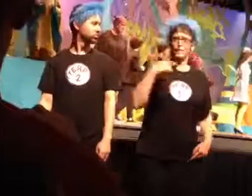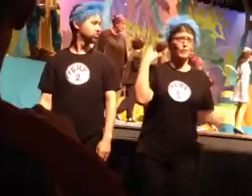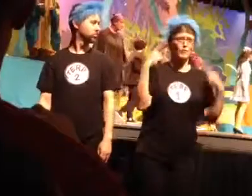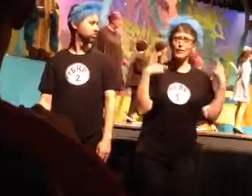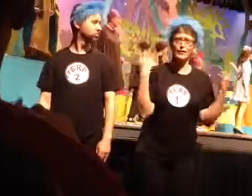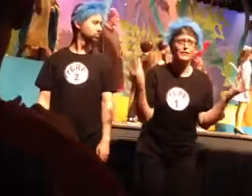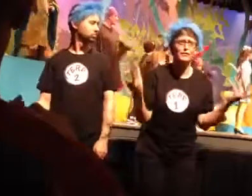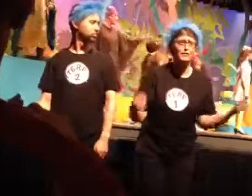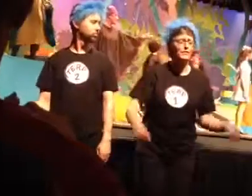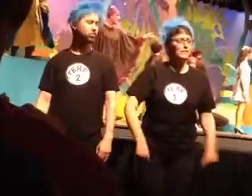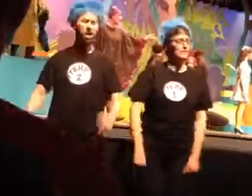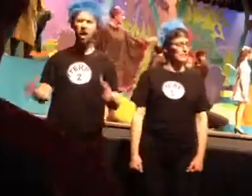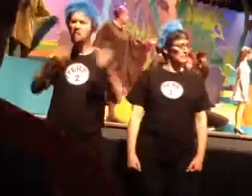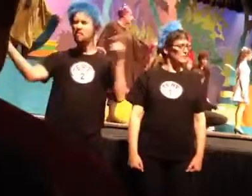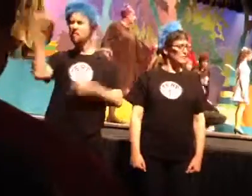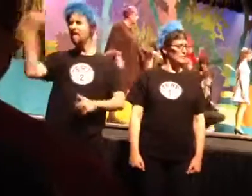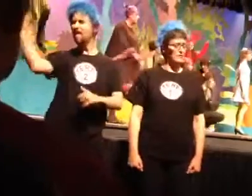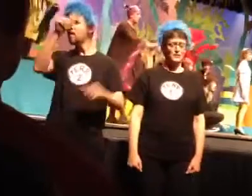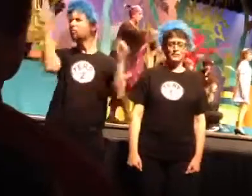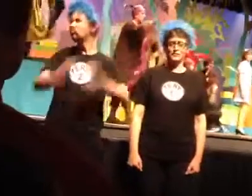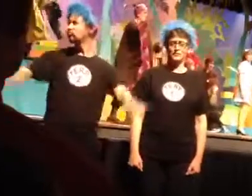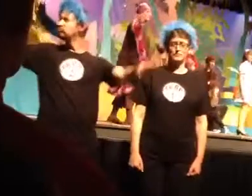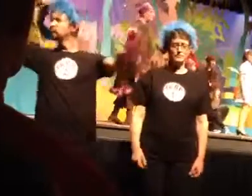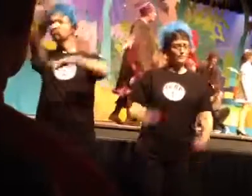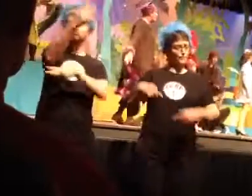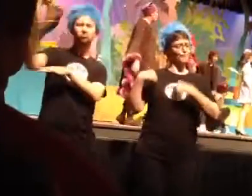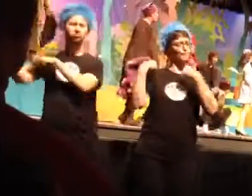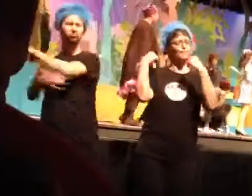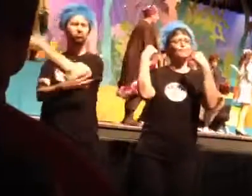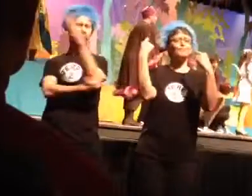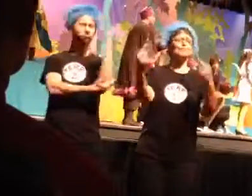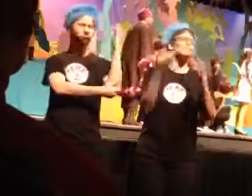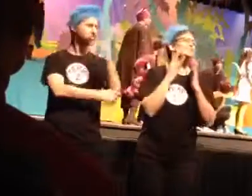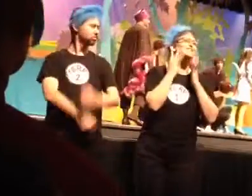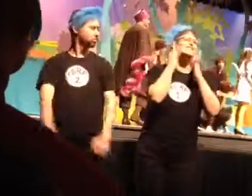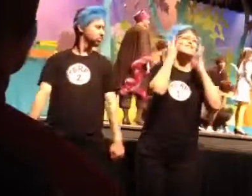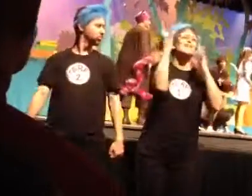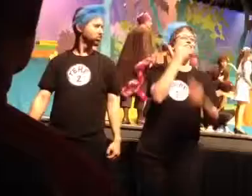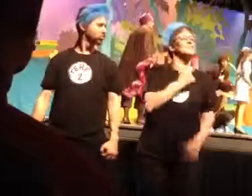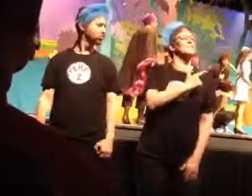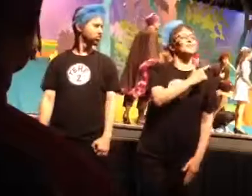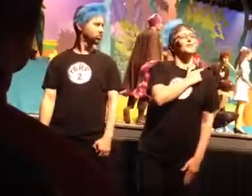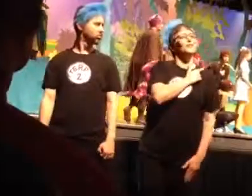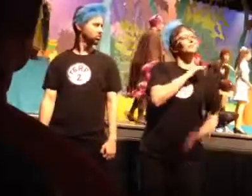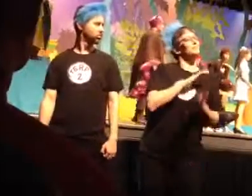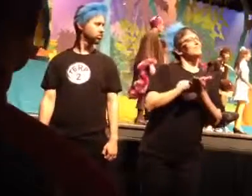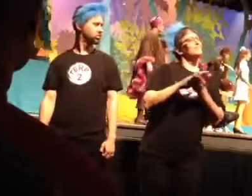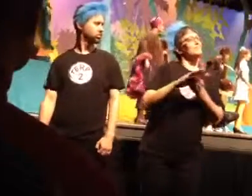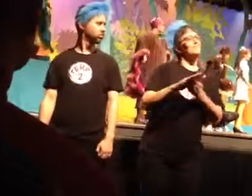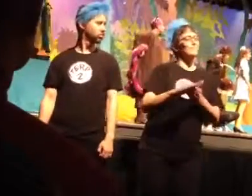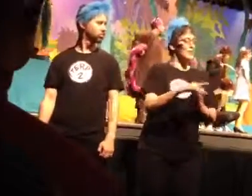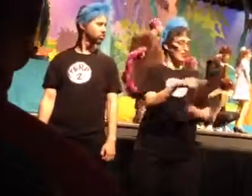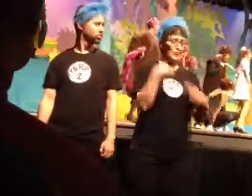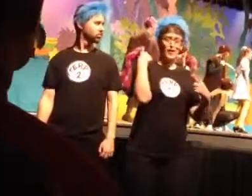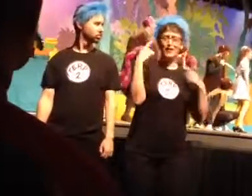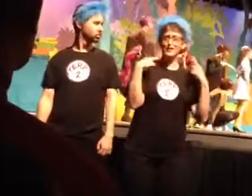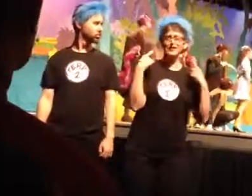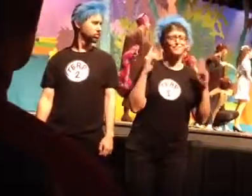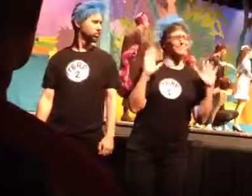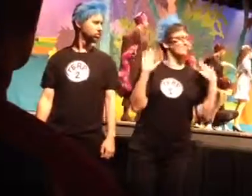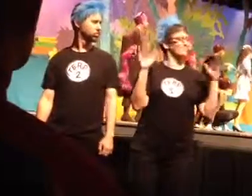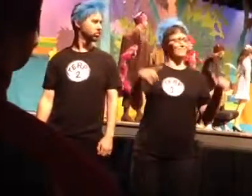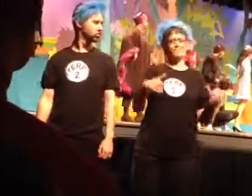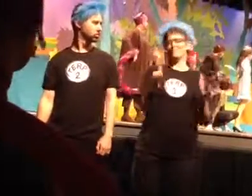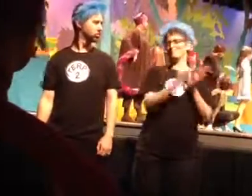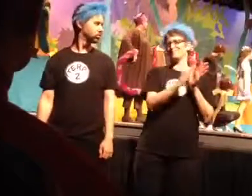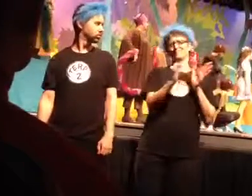before. Bigger's playing pool with a double show. Pauly, ma'am, joll, and chimes, I think that's not